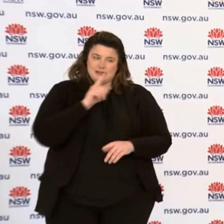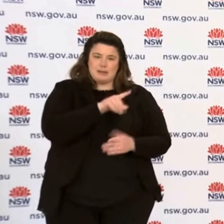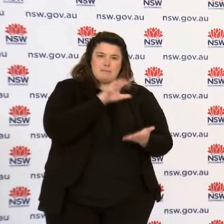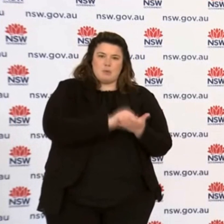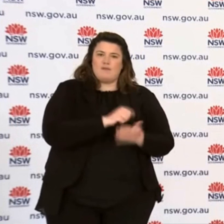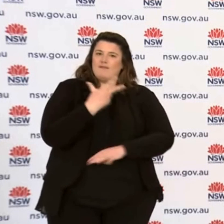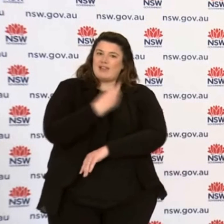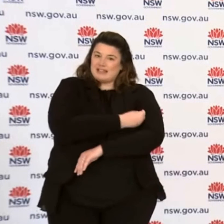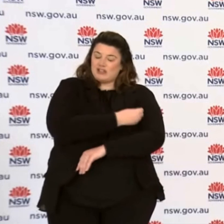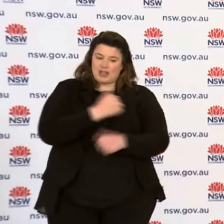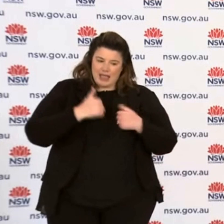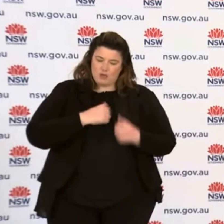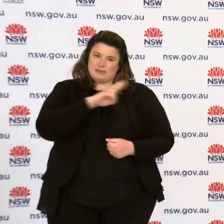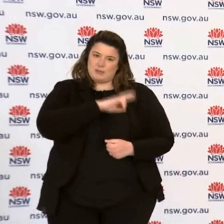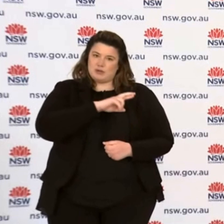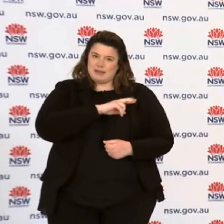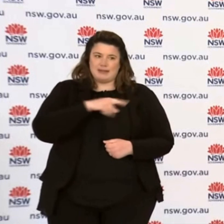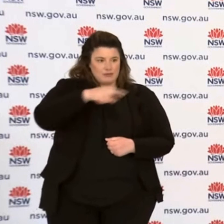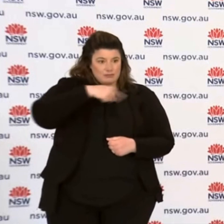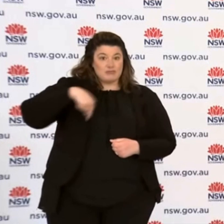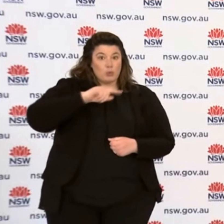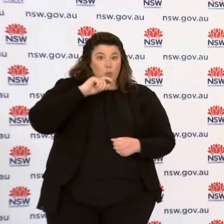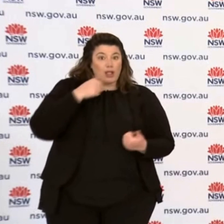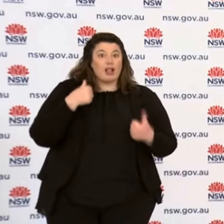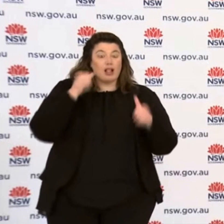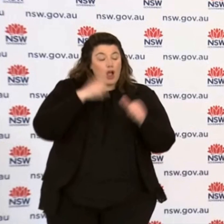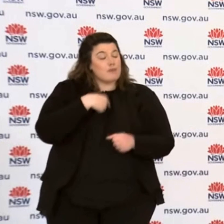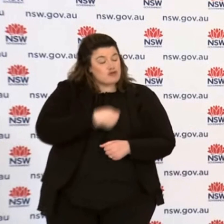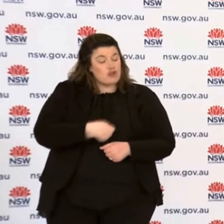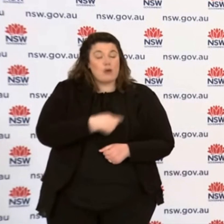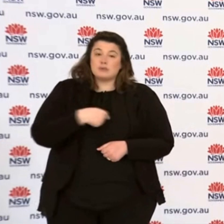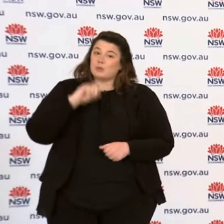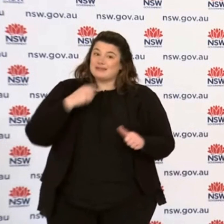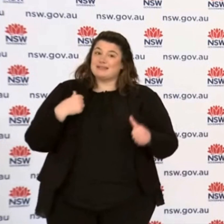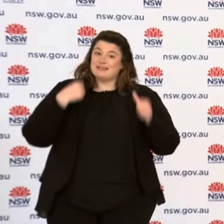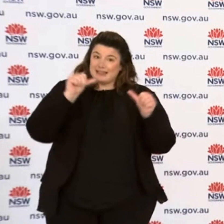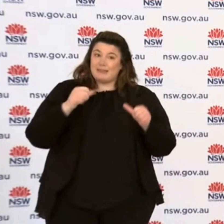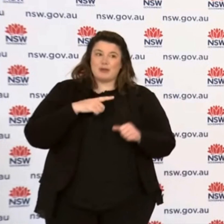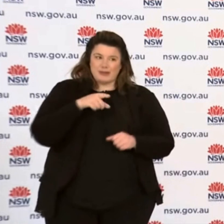is our journey, and we've all got to be on it together, and we will get there. I promise you we'll get there, but we need you all to be